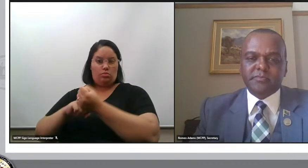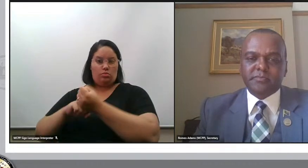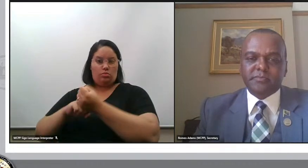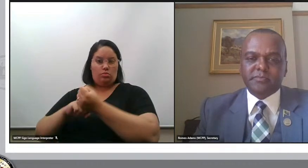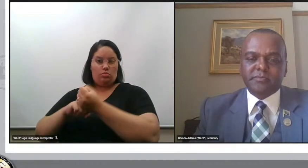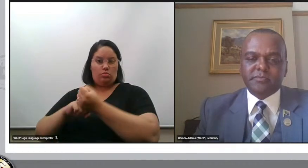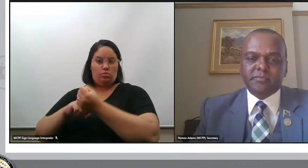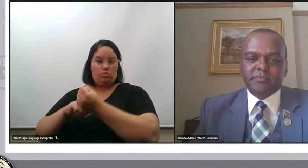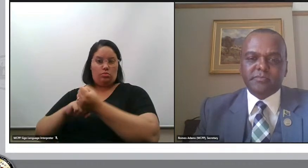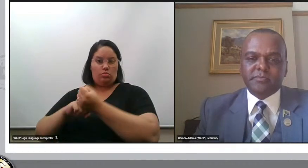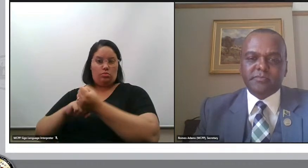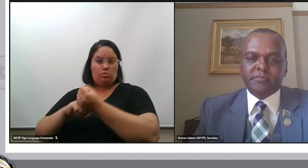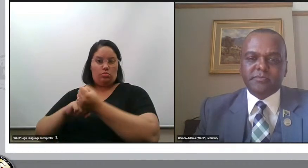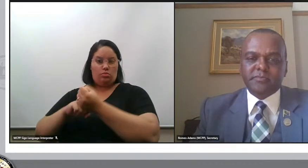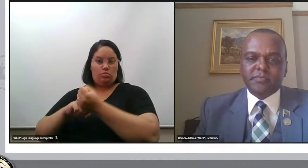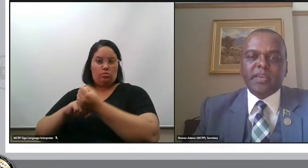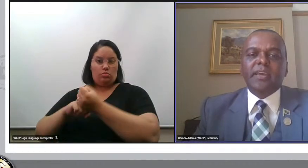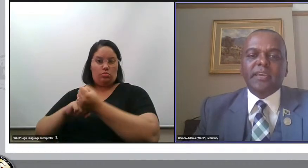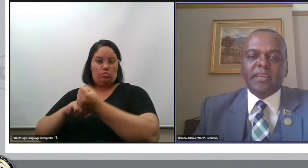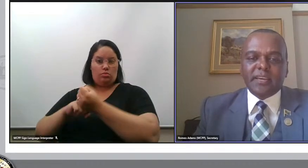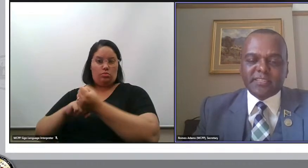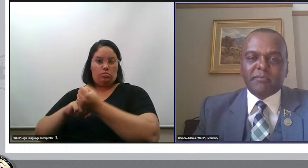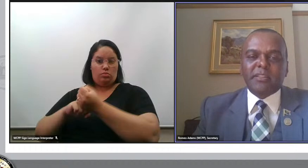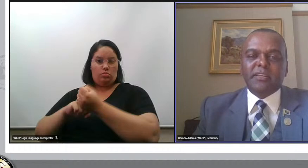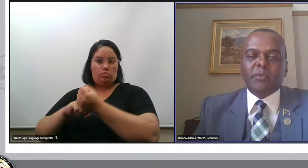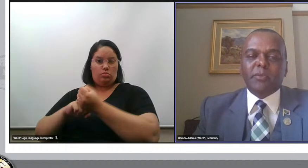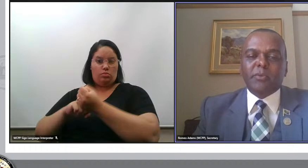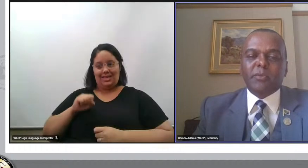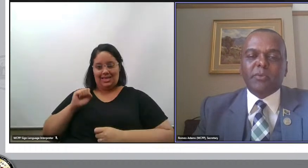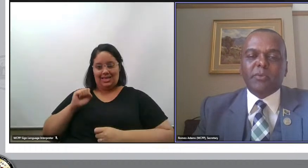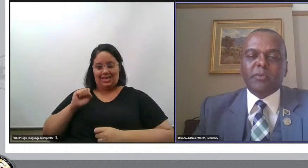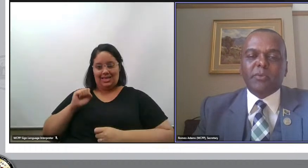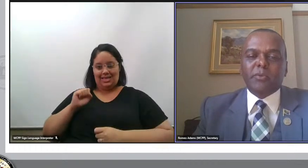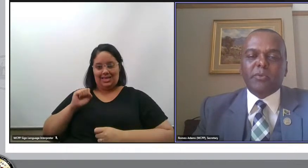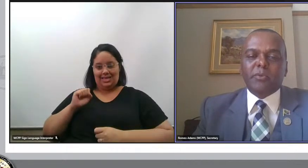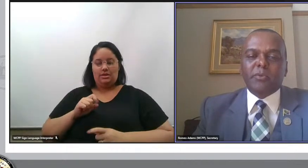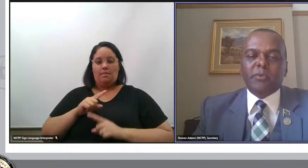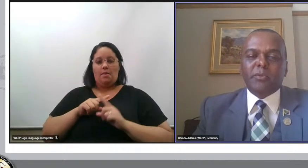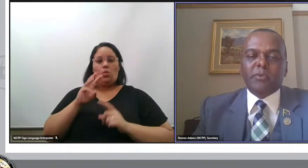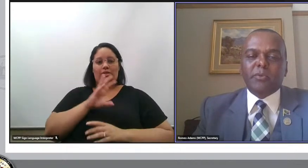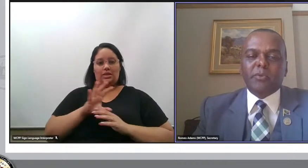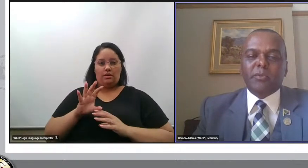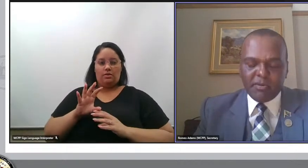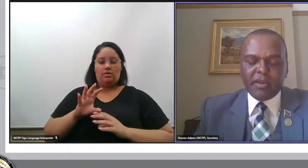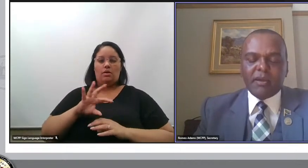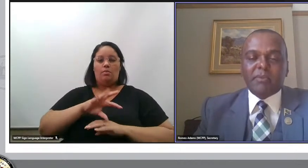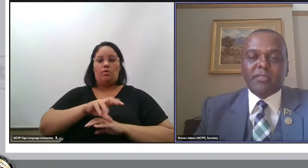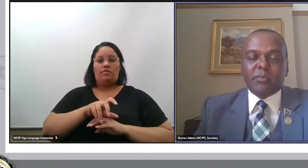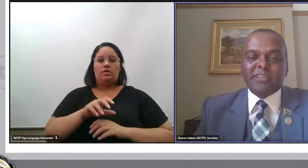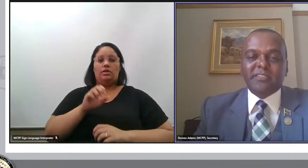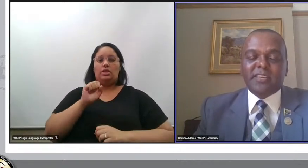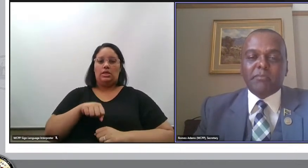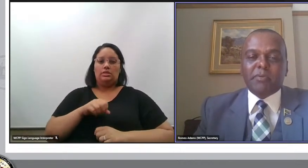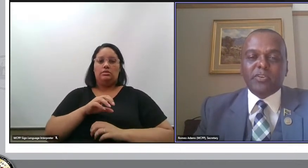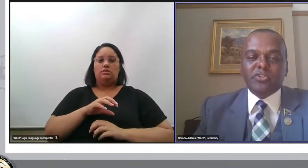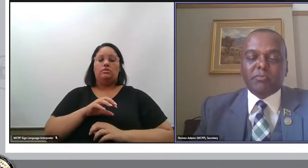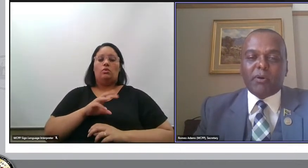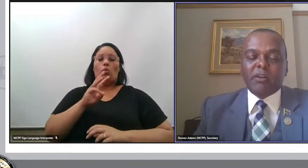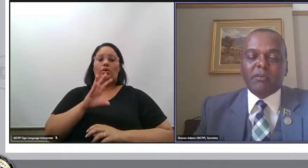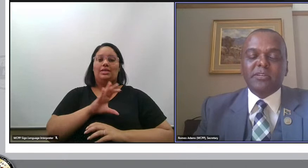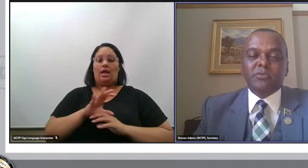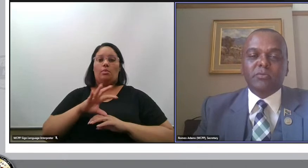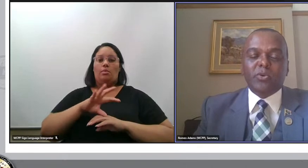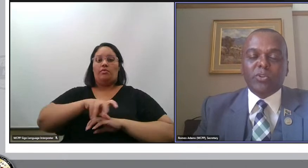South African legislatures participating. Yes, sir, but the Western Cape Provincial, apologies, yes, ma'am, but the Western Cape